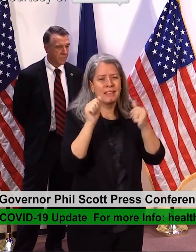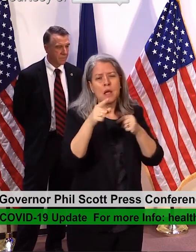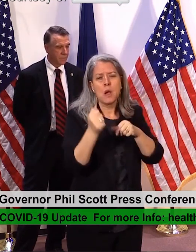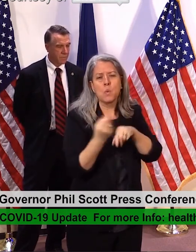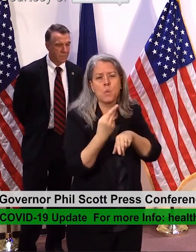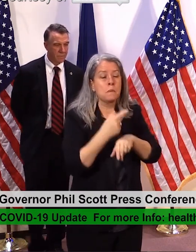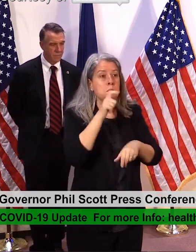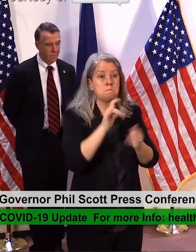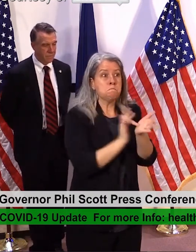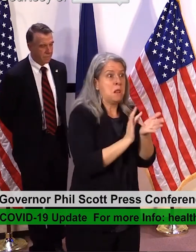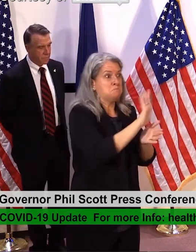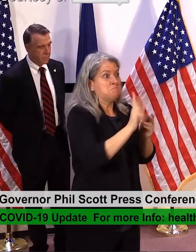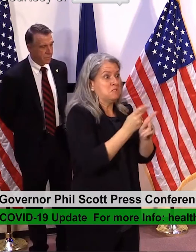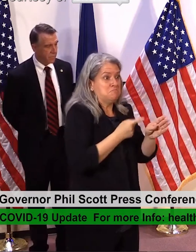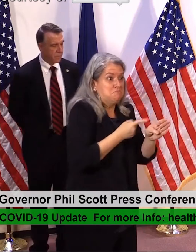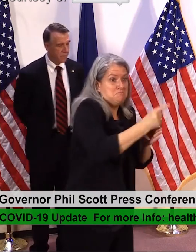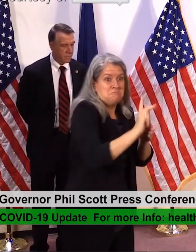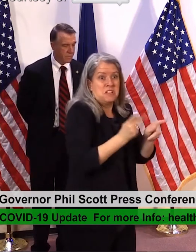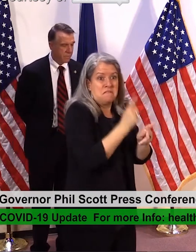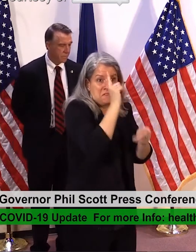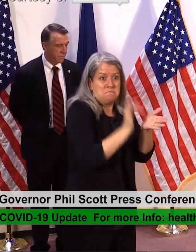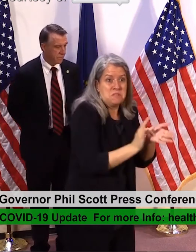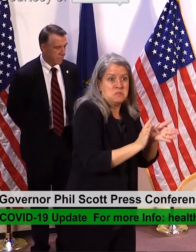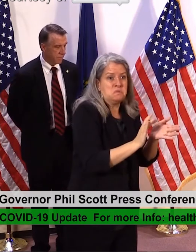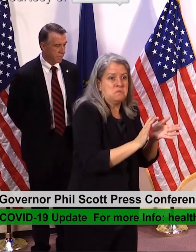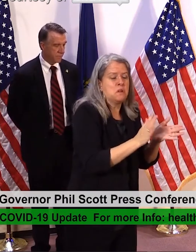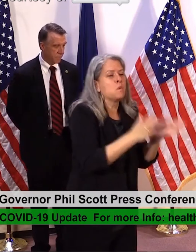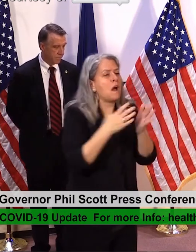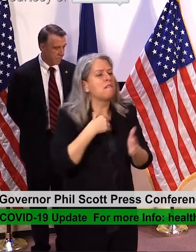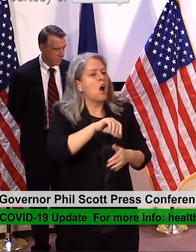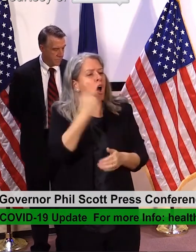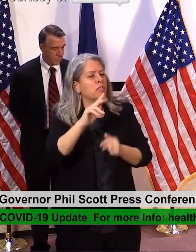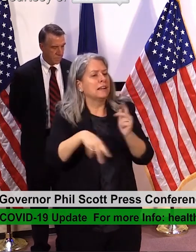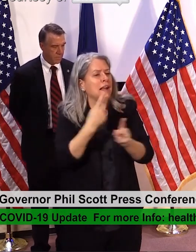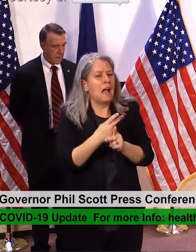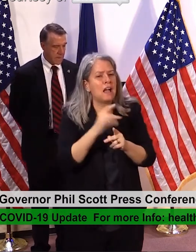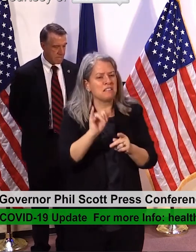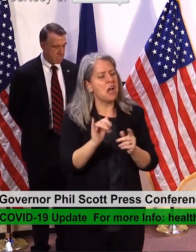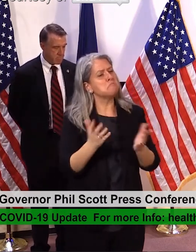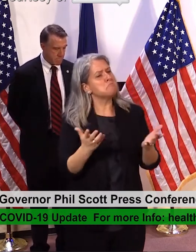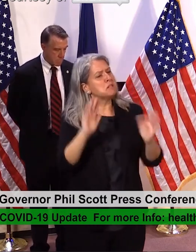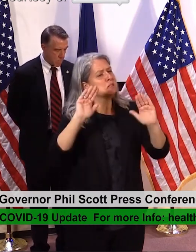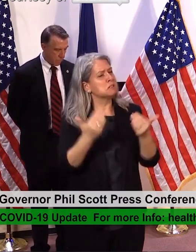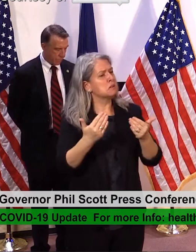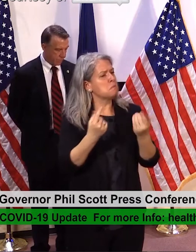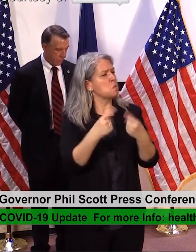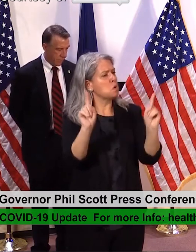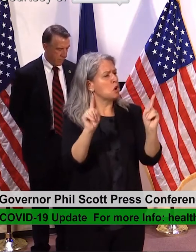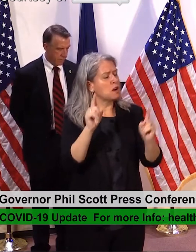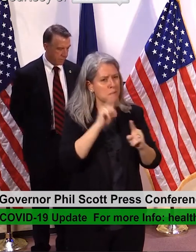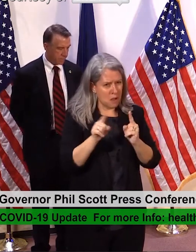actual medical grade mask. And I think as time evolves, we're going to find out how we